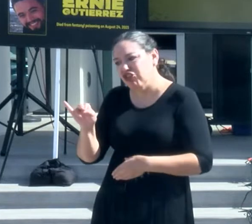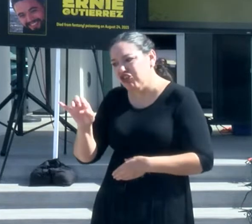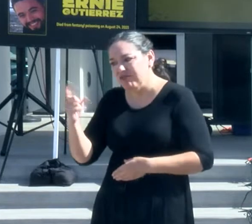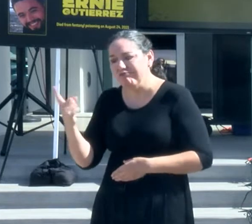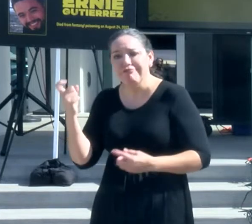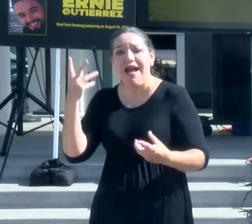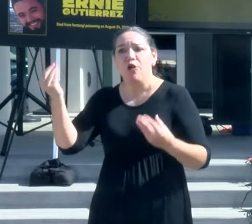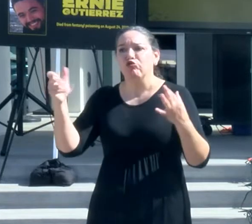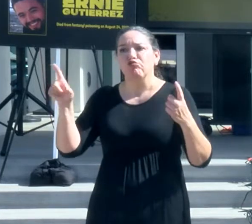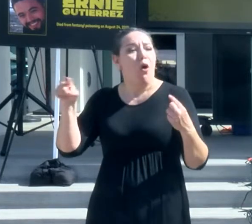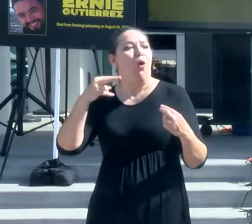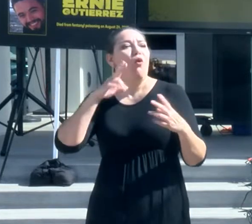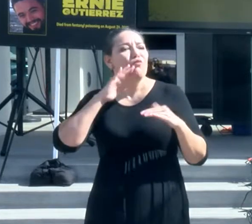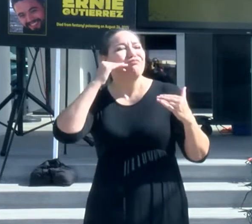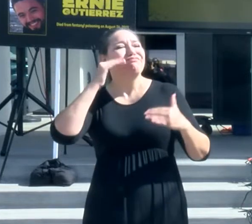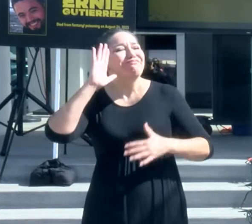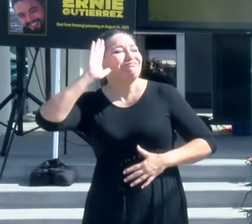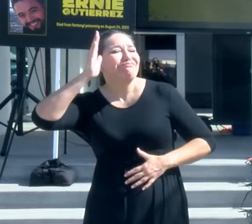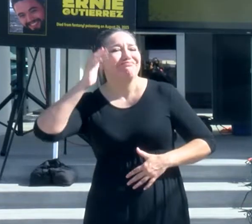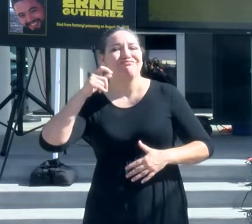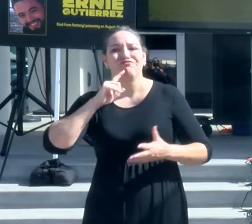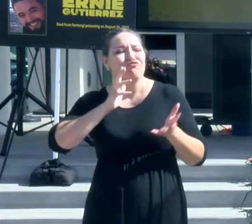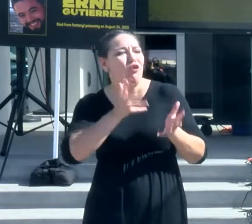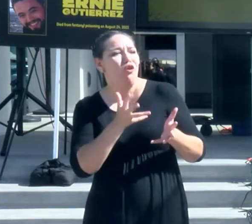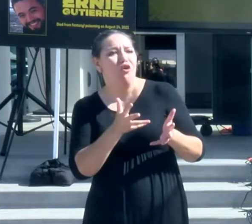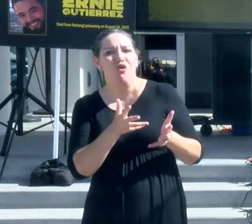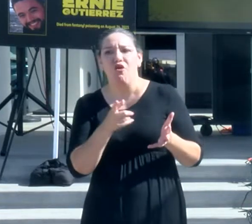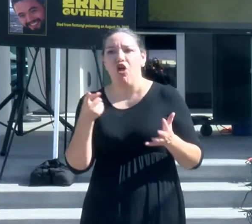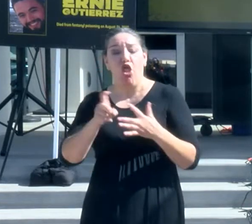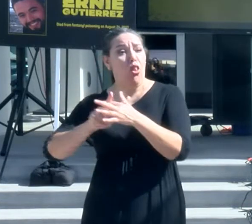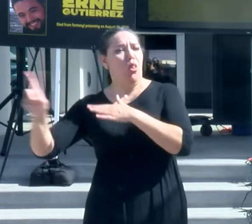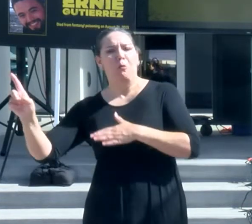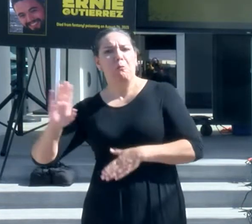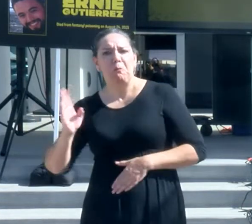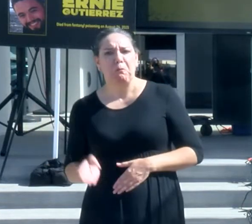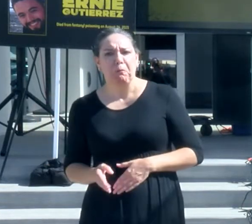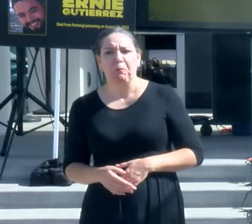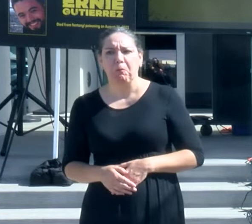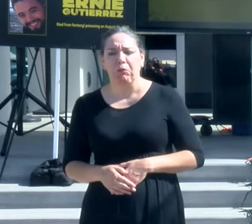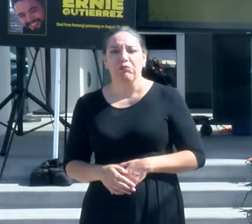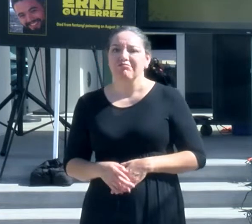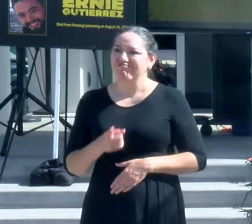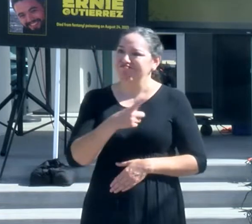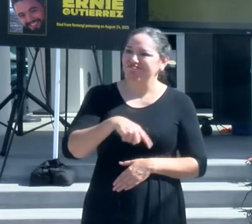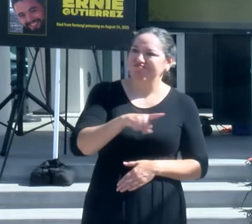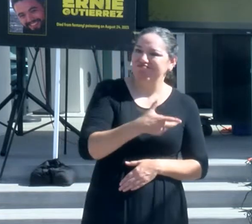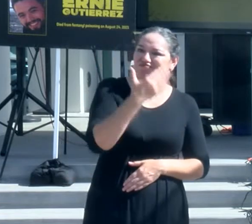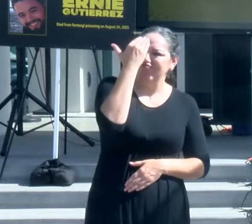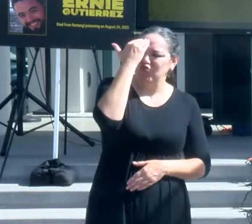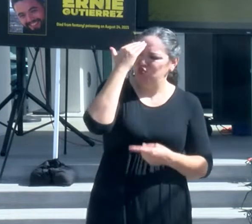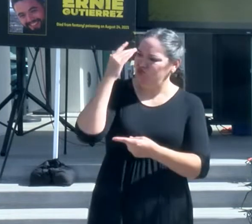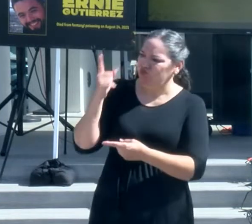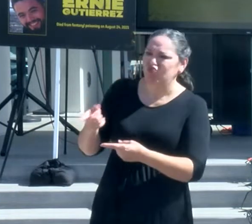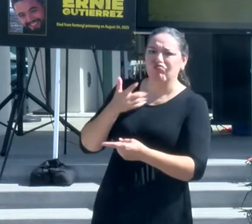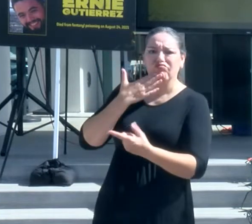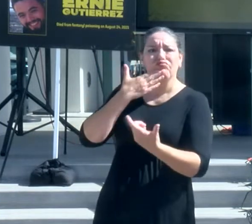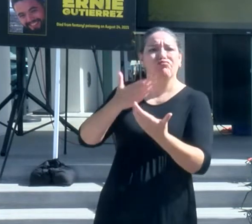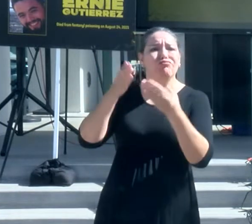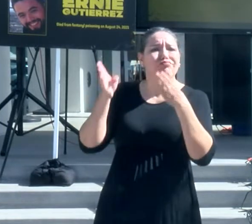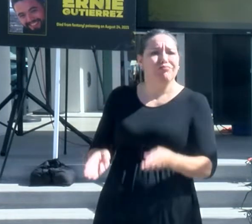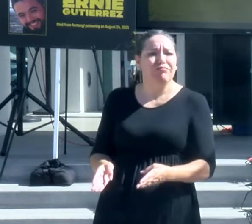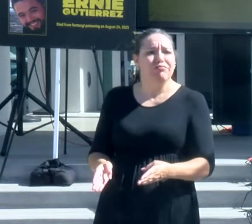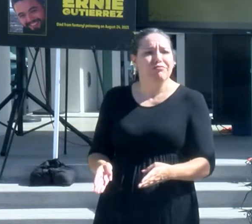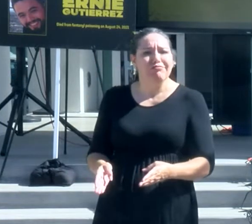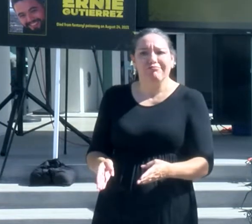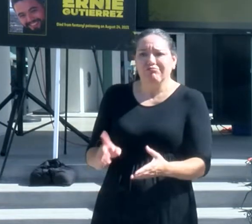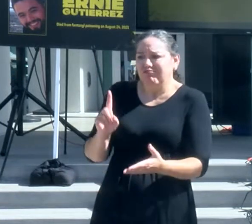and smiled and talked to them. He never ran away. They knew he was a good person